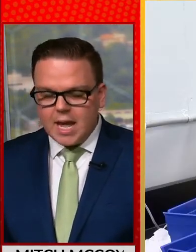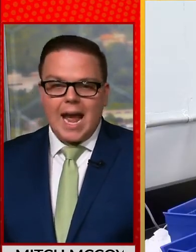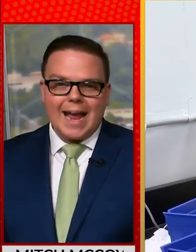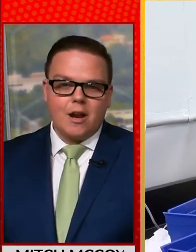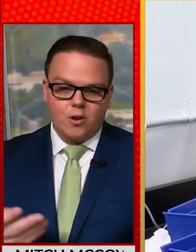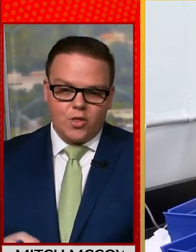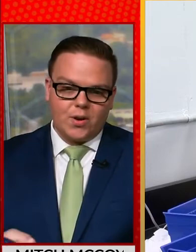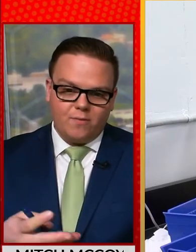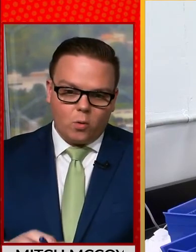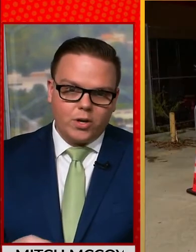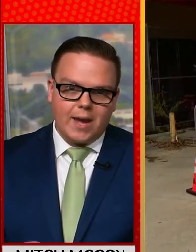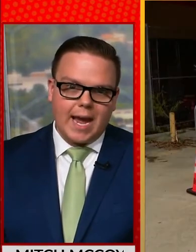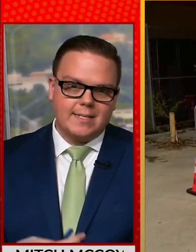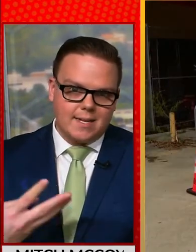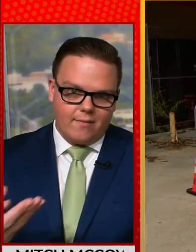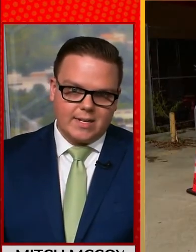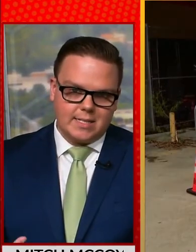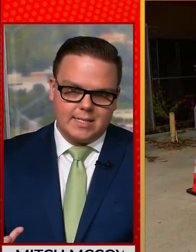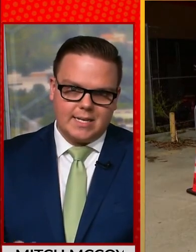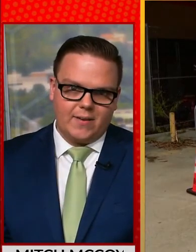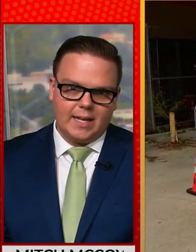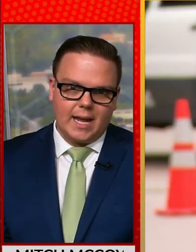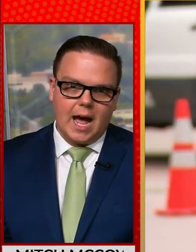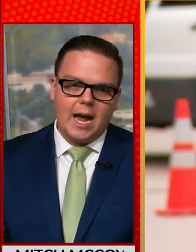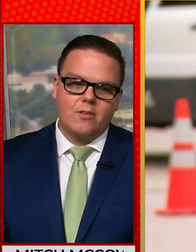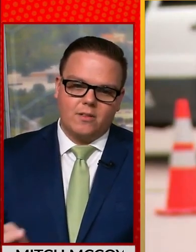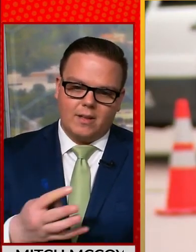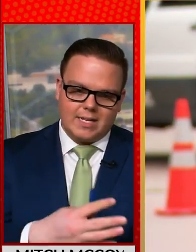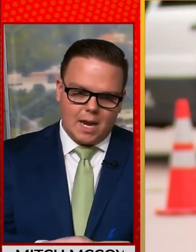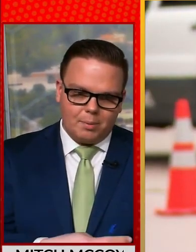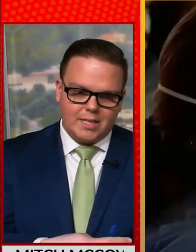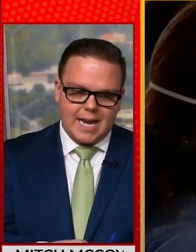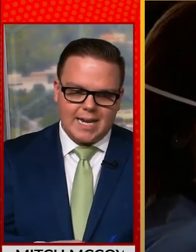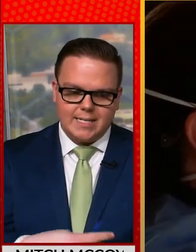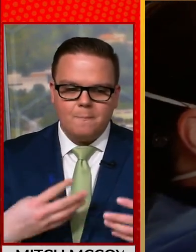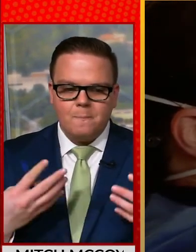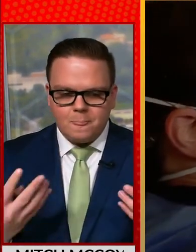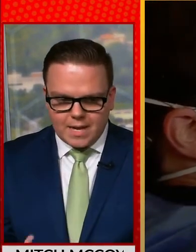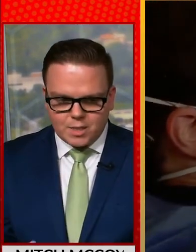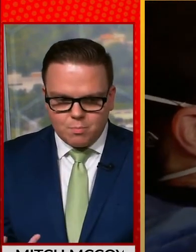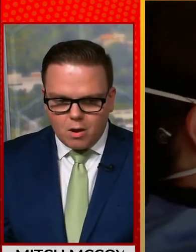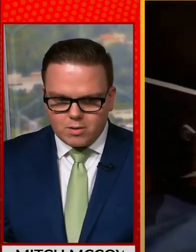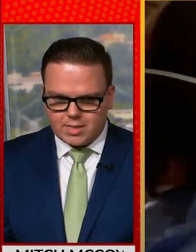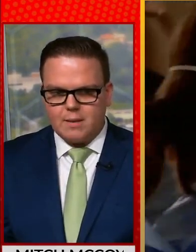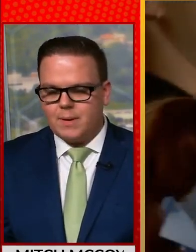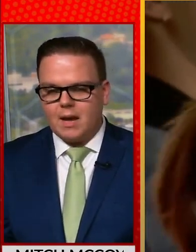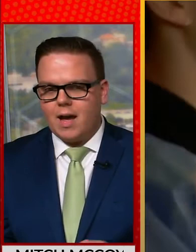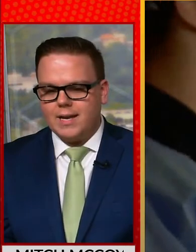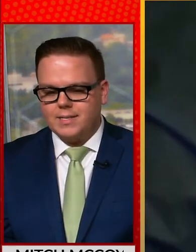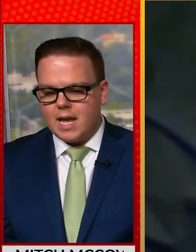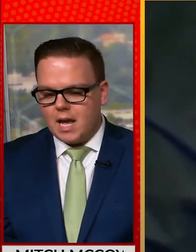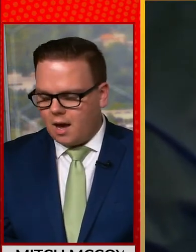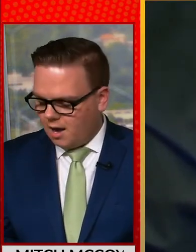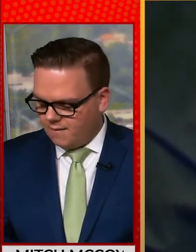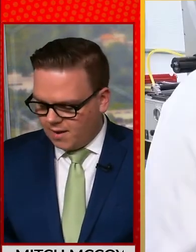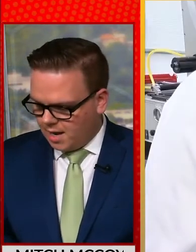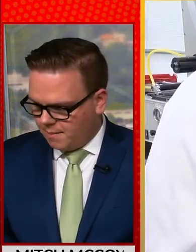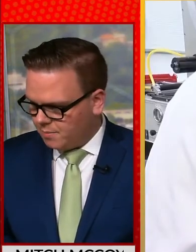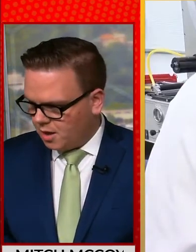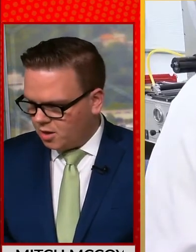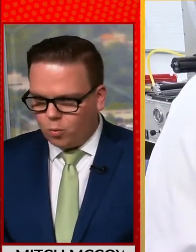decrease. 834 new cases, obviously significantly higher than the last couple of days. That's mostly because